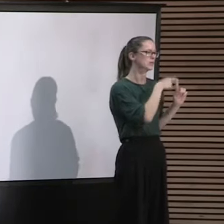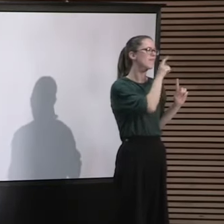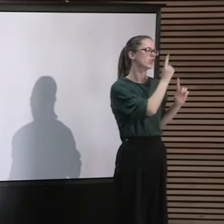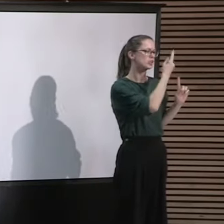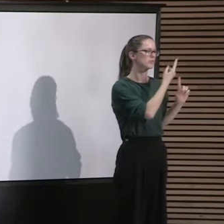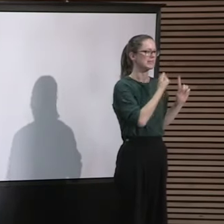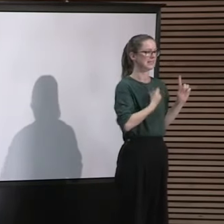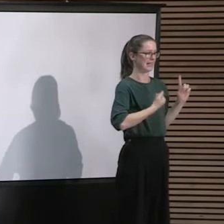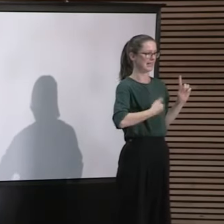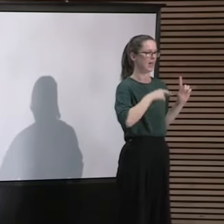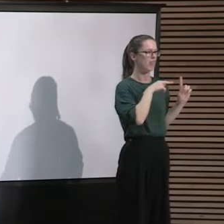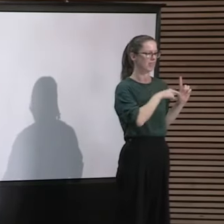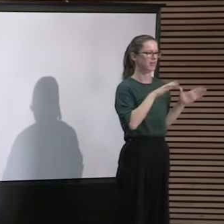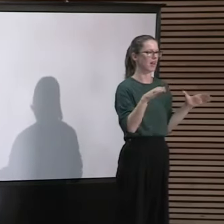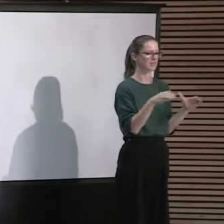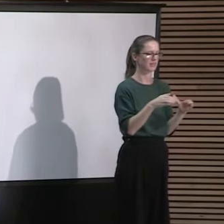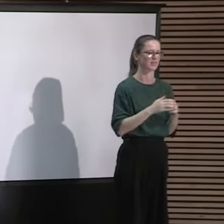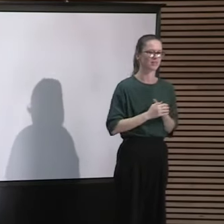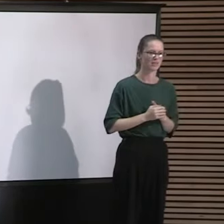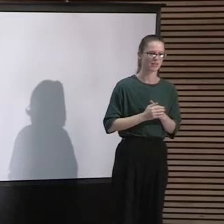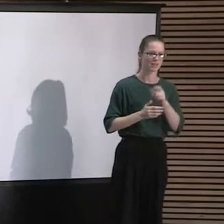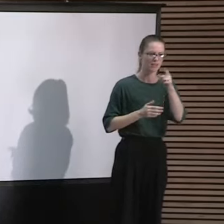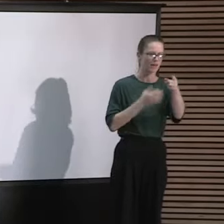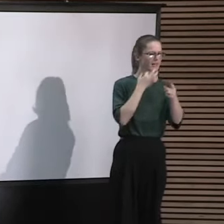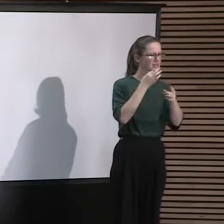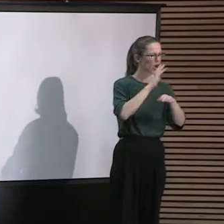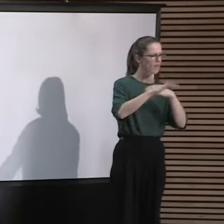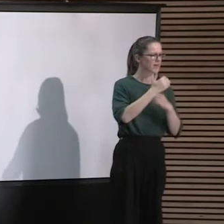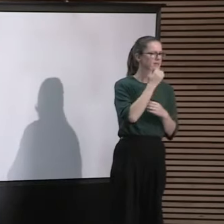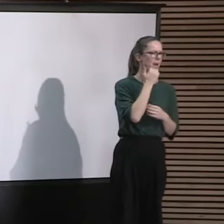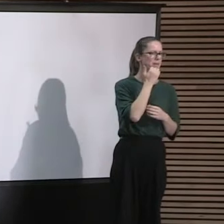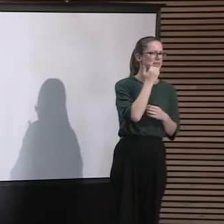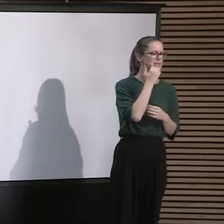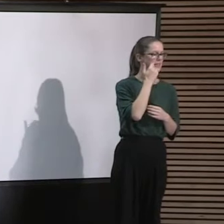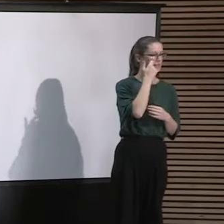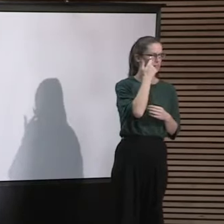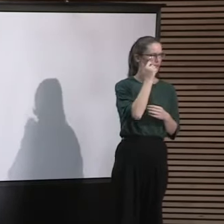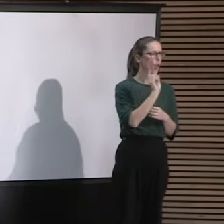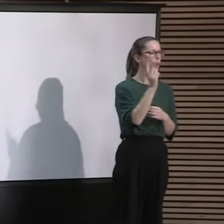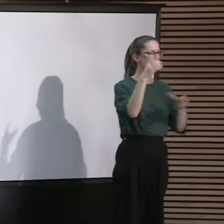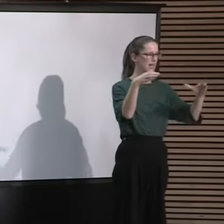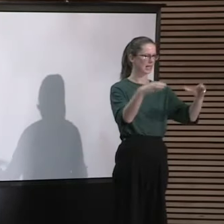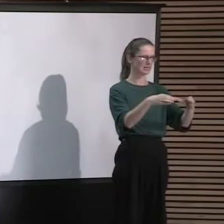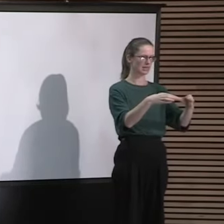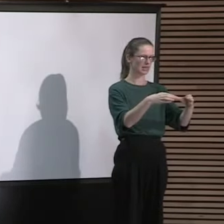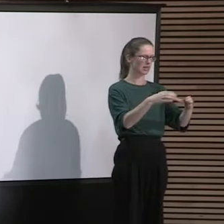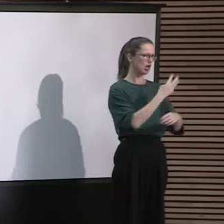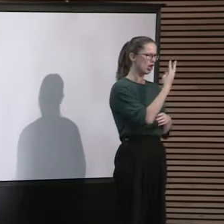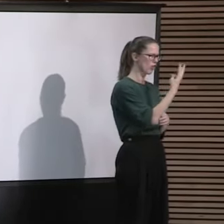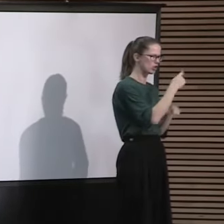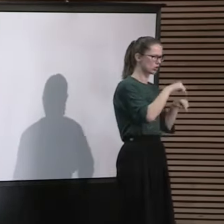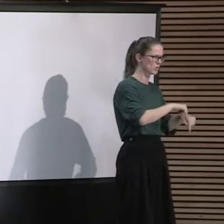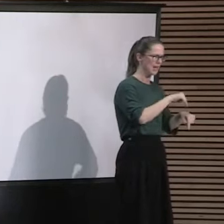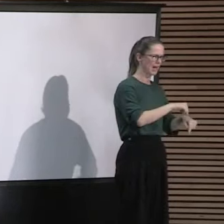infected in this cluster. Okay, we're coming over Can here. I just check in on the numbers of the Auckland cluster? Another 13 today. It